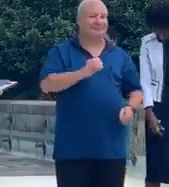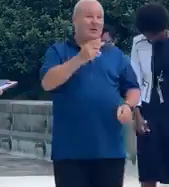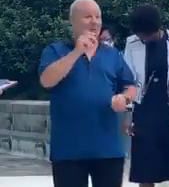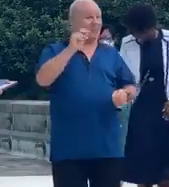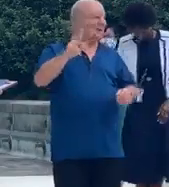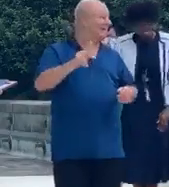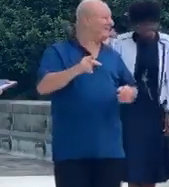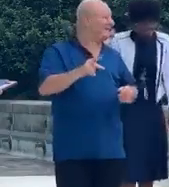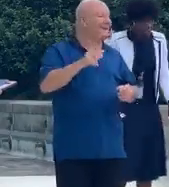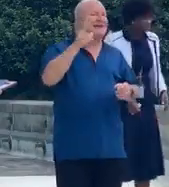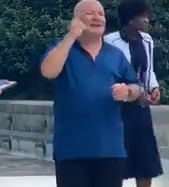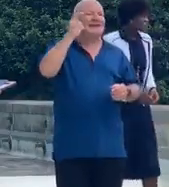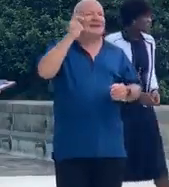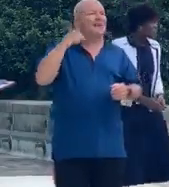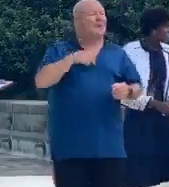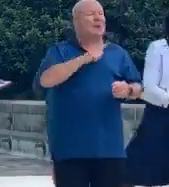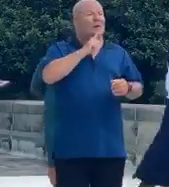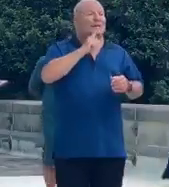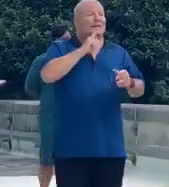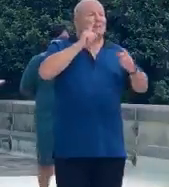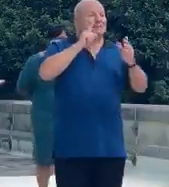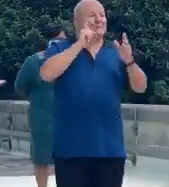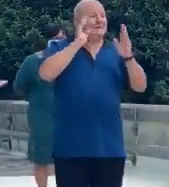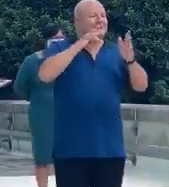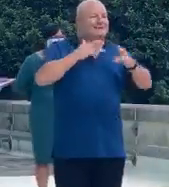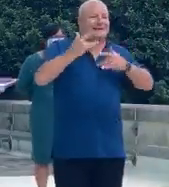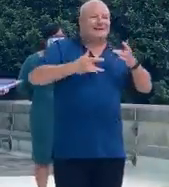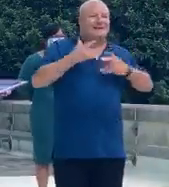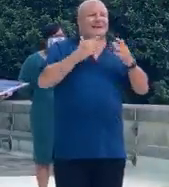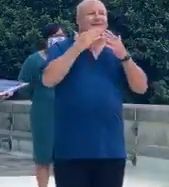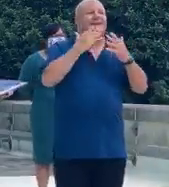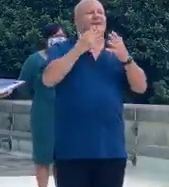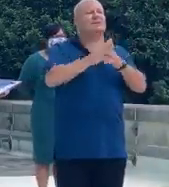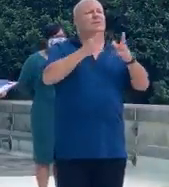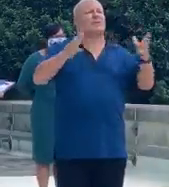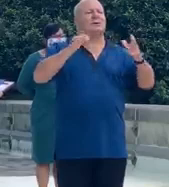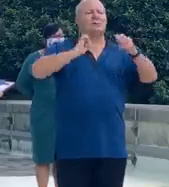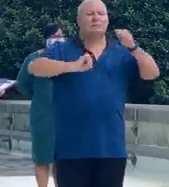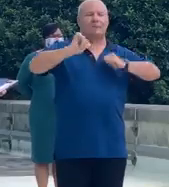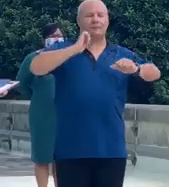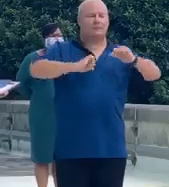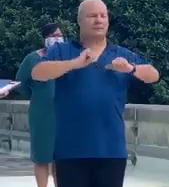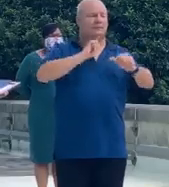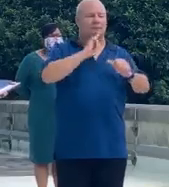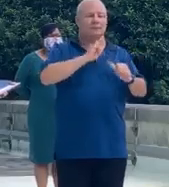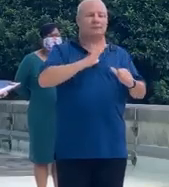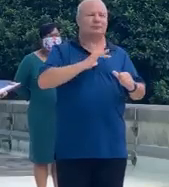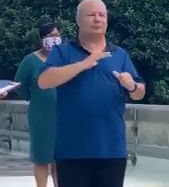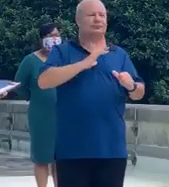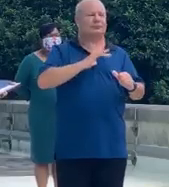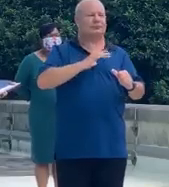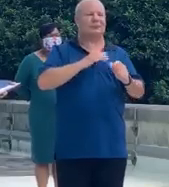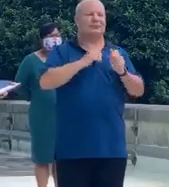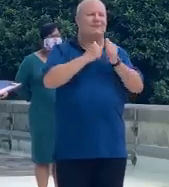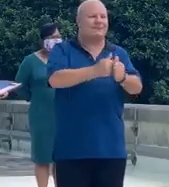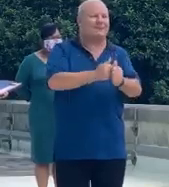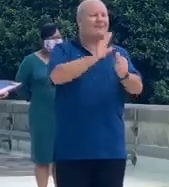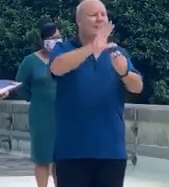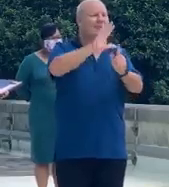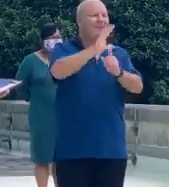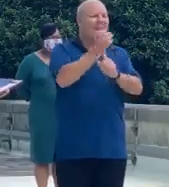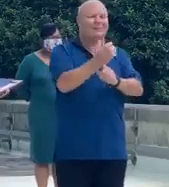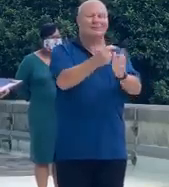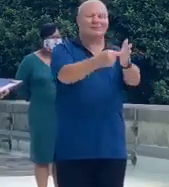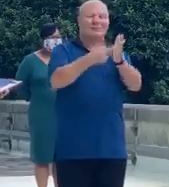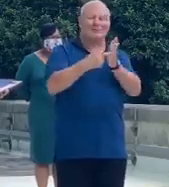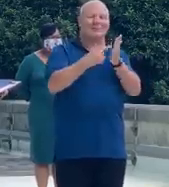Okay, well, listen, we are excited. Thank you all so much. The performances really did speak to the culture and who